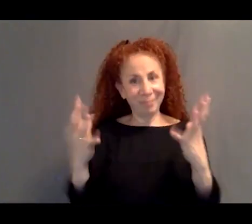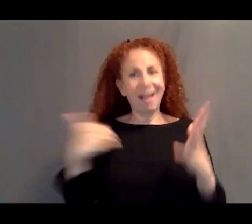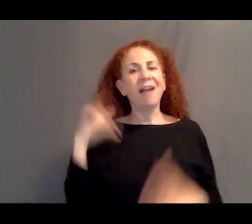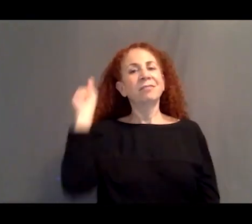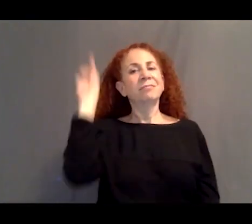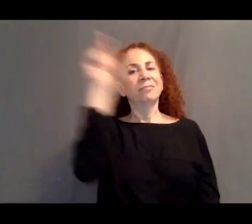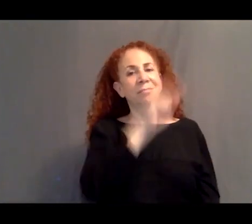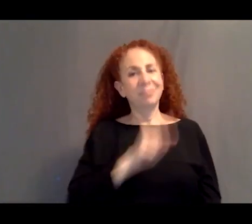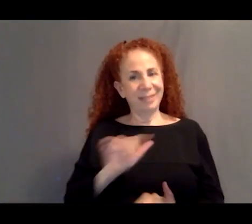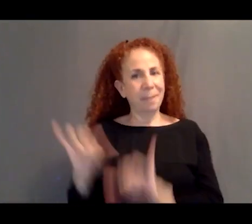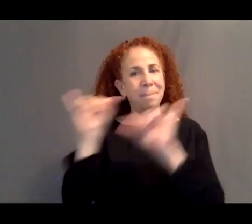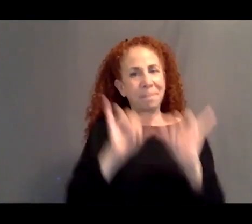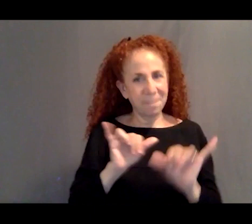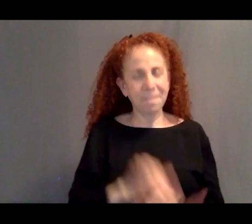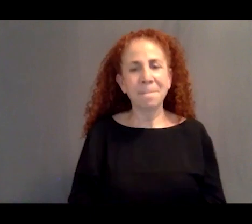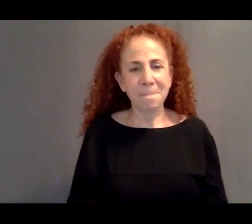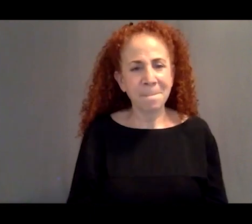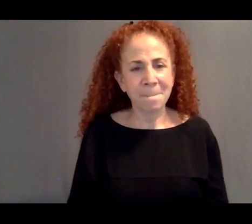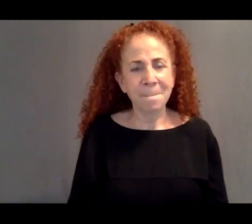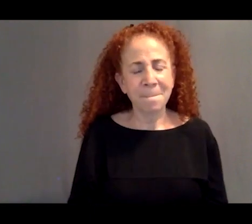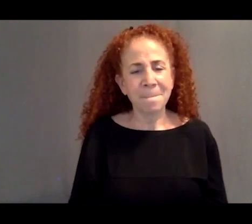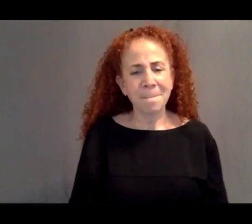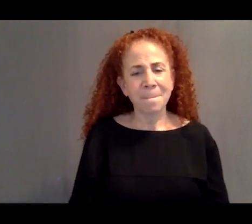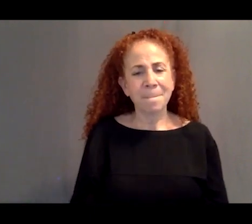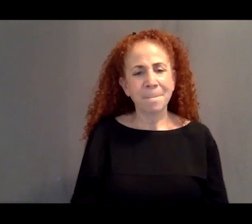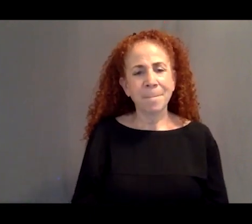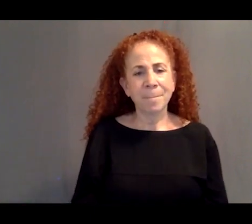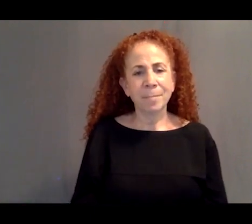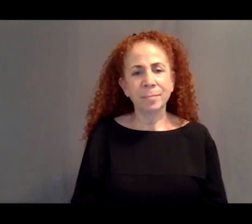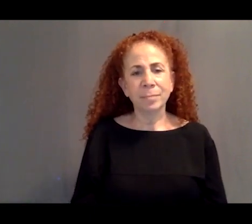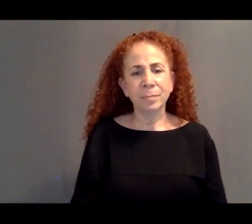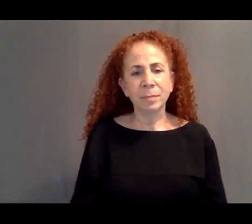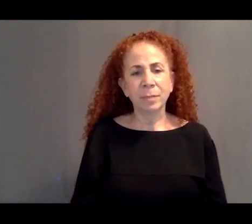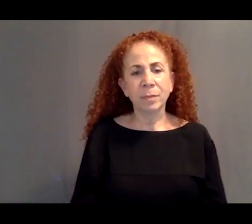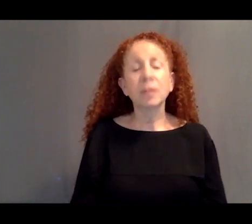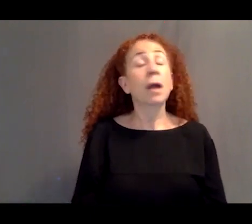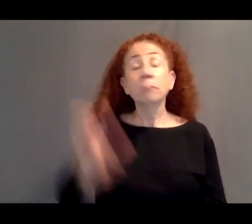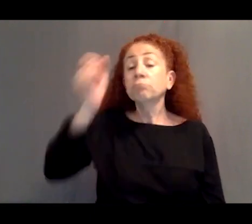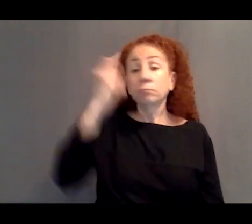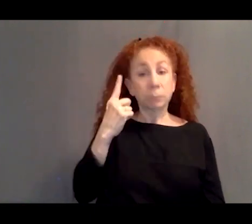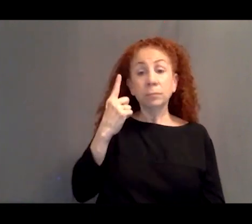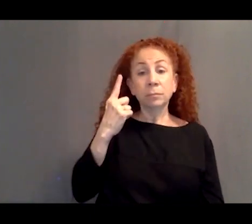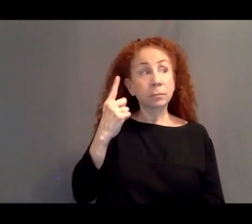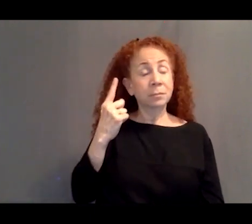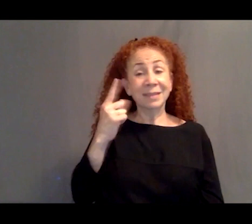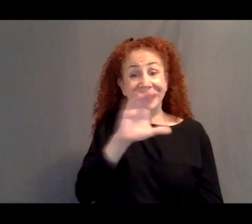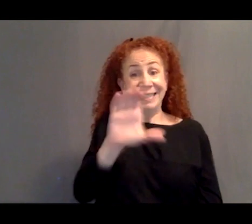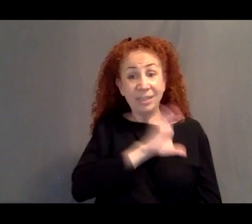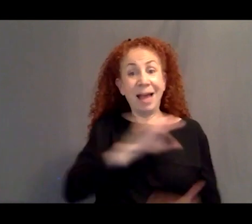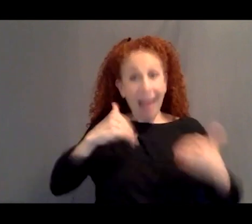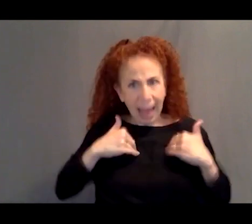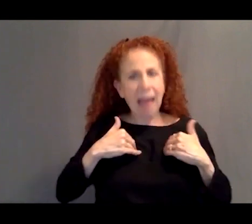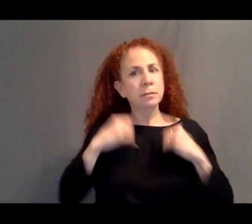globally. And so, to be sure, there are huge limits on citizenship, and I think